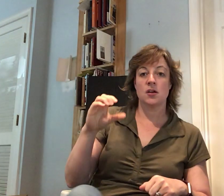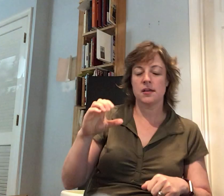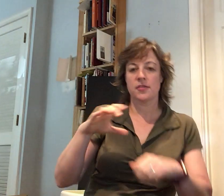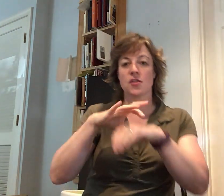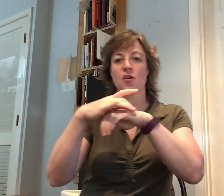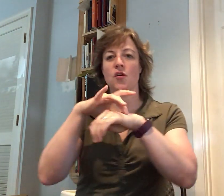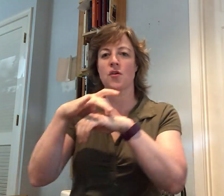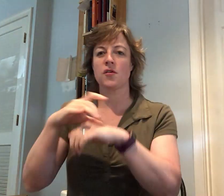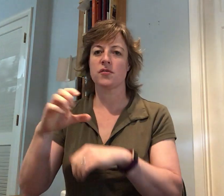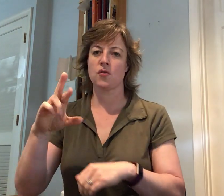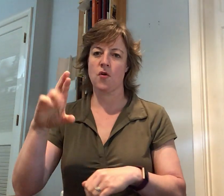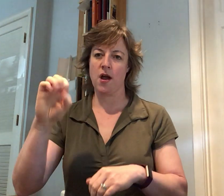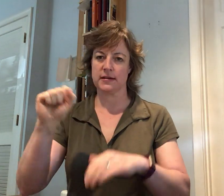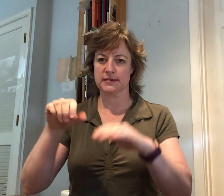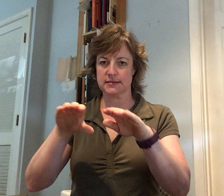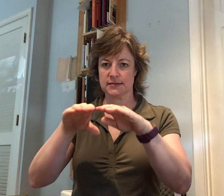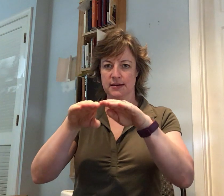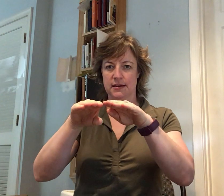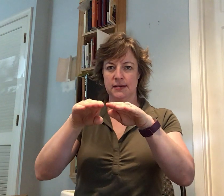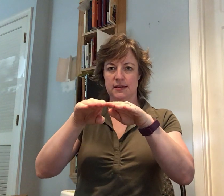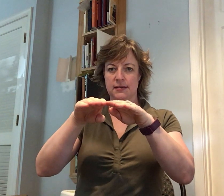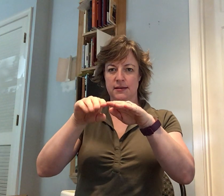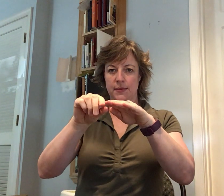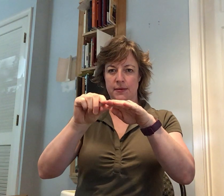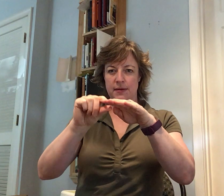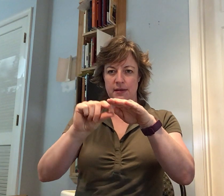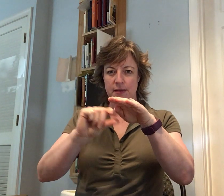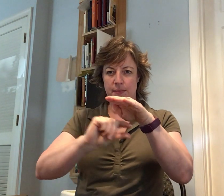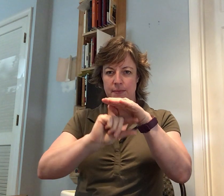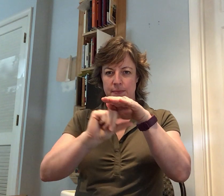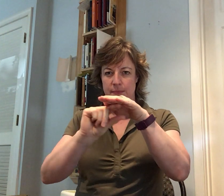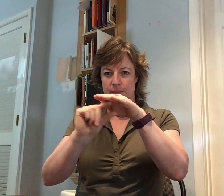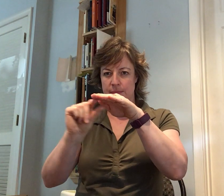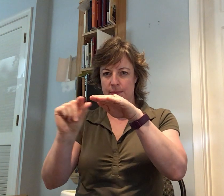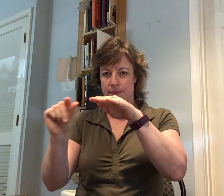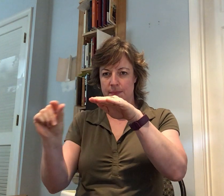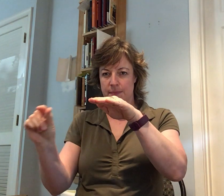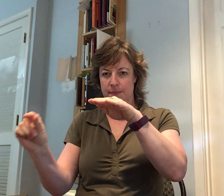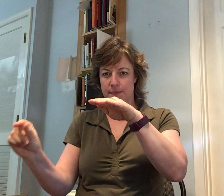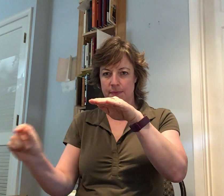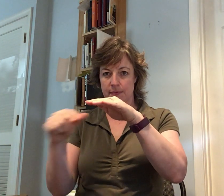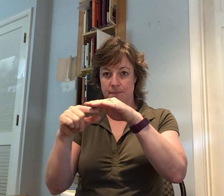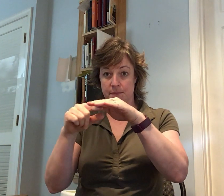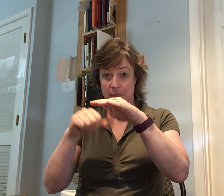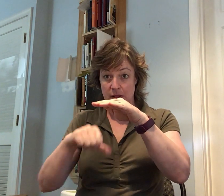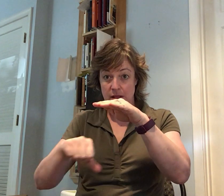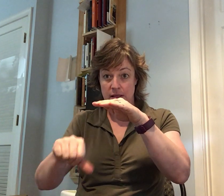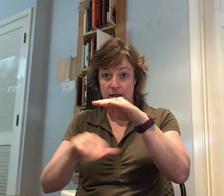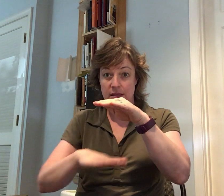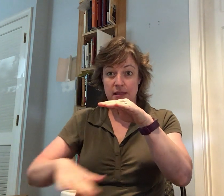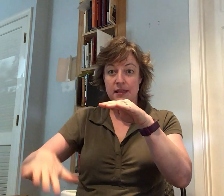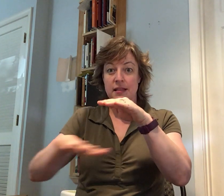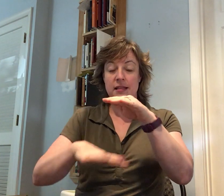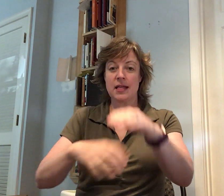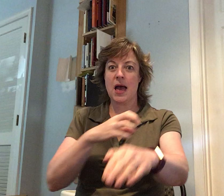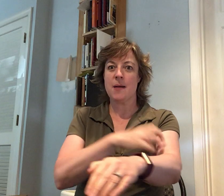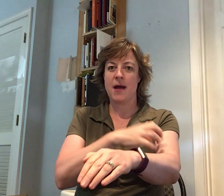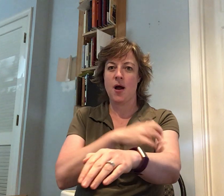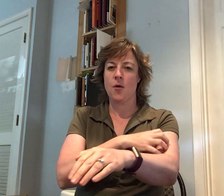live. Deeper still within the Earth, awesome powers are at work. Just think, the ground on which